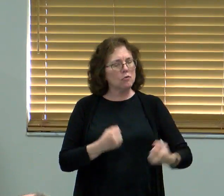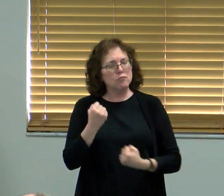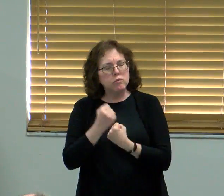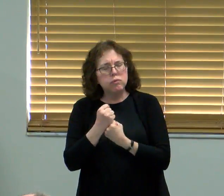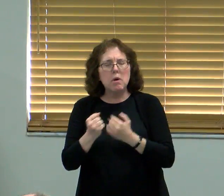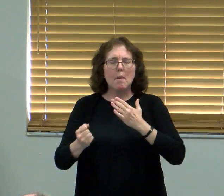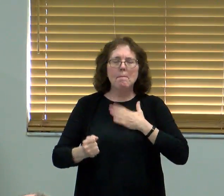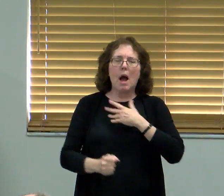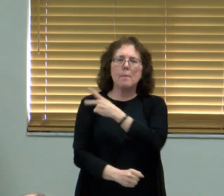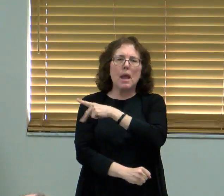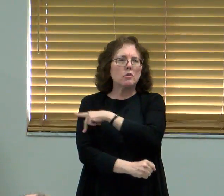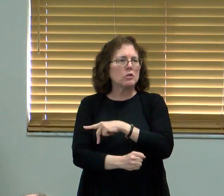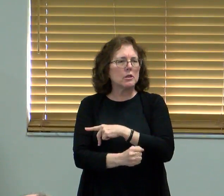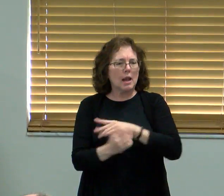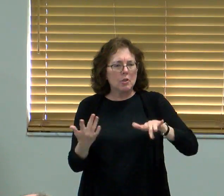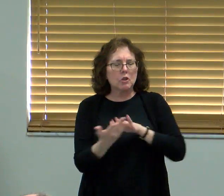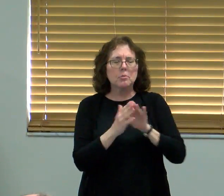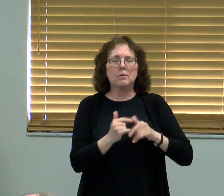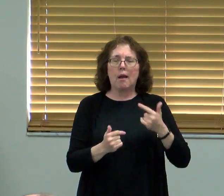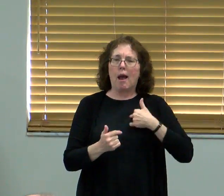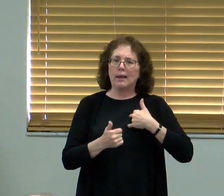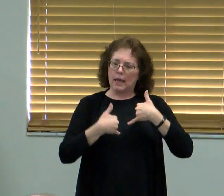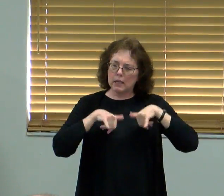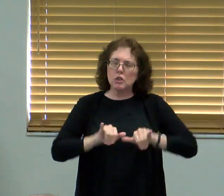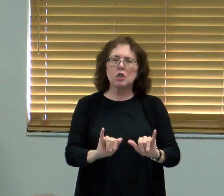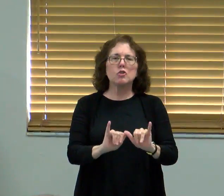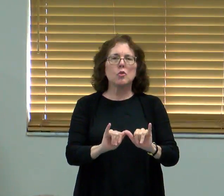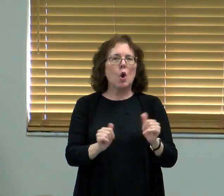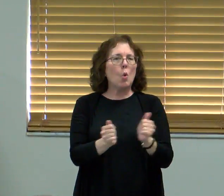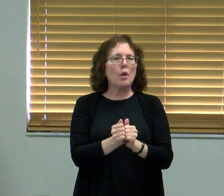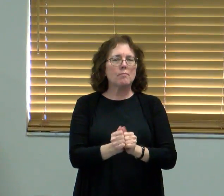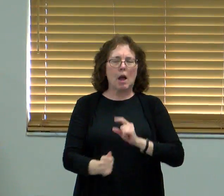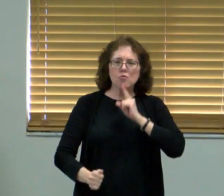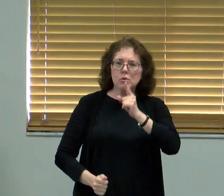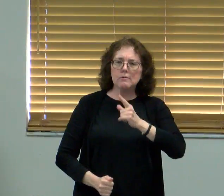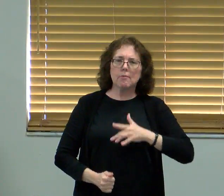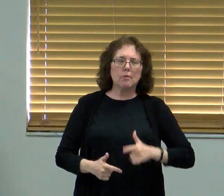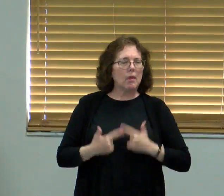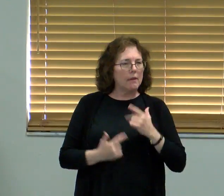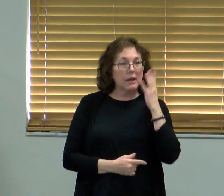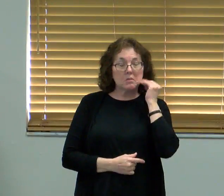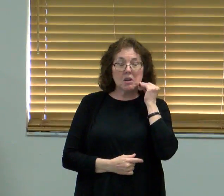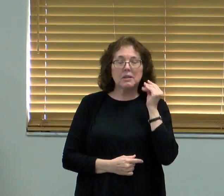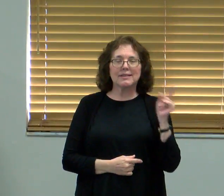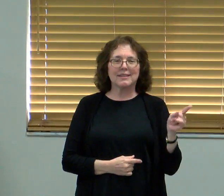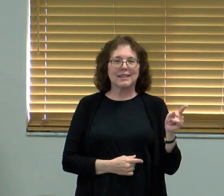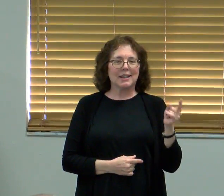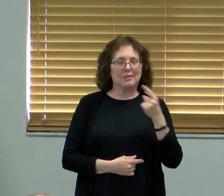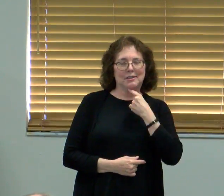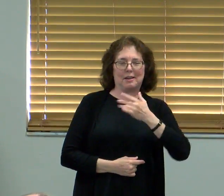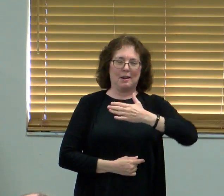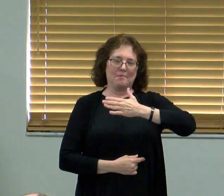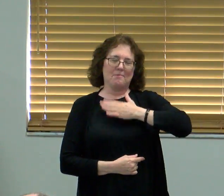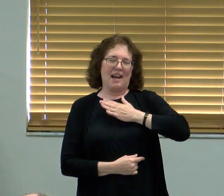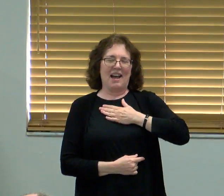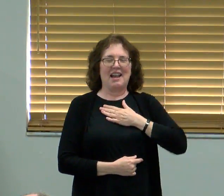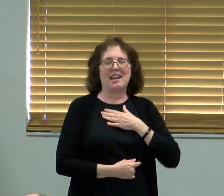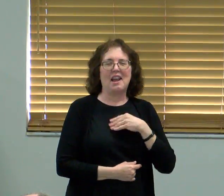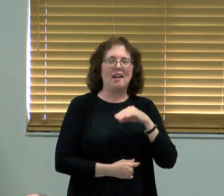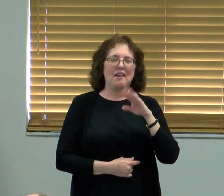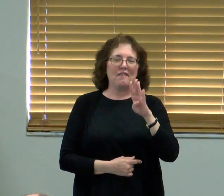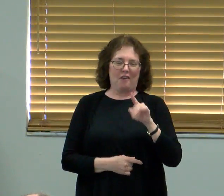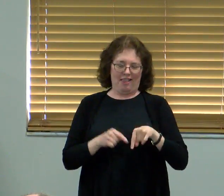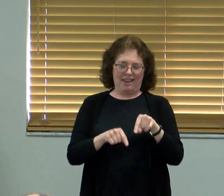community. Now with Yandu's help, I can continue to do so with my real-life experience, and as Sarah H. said, my four-legged conversation